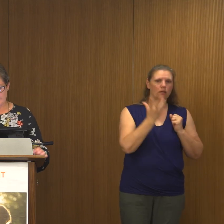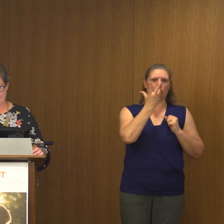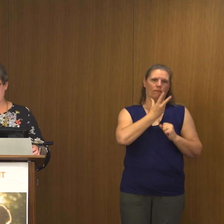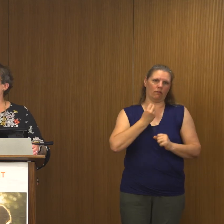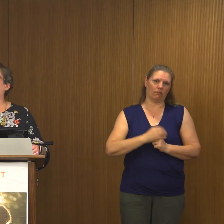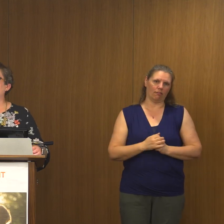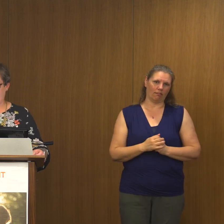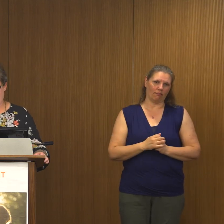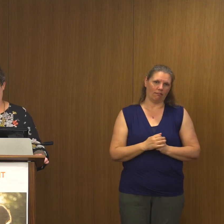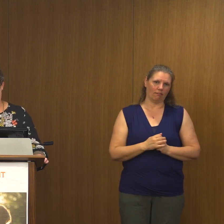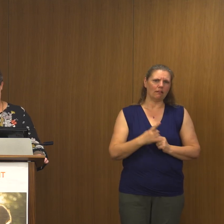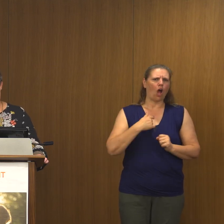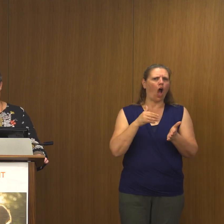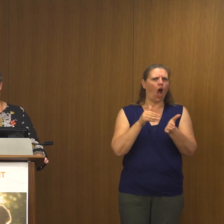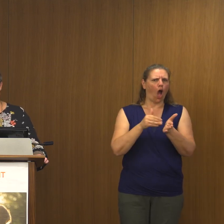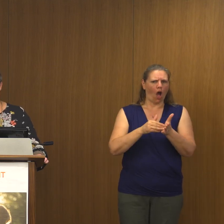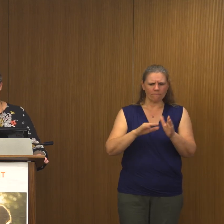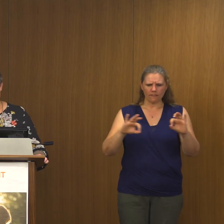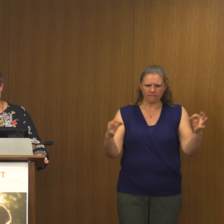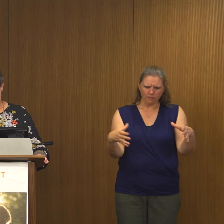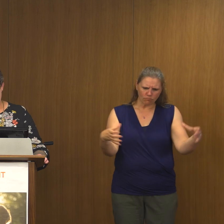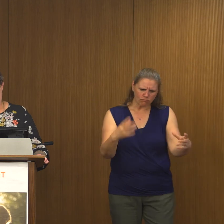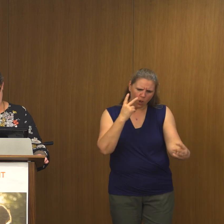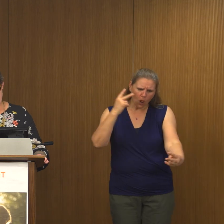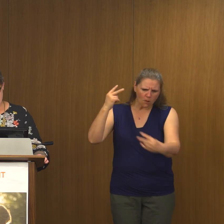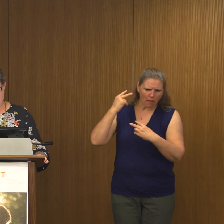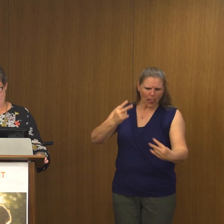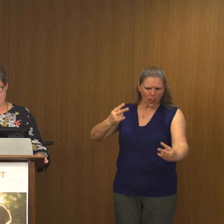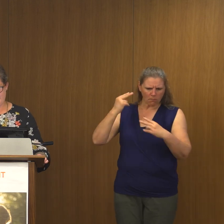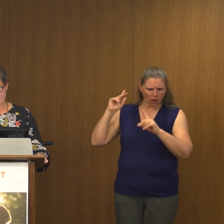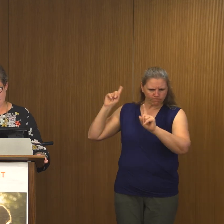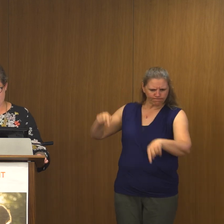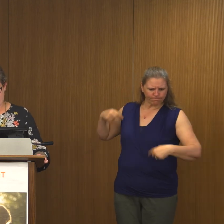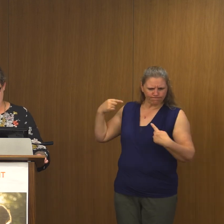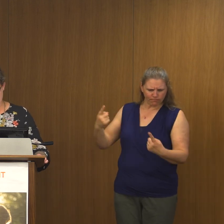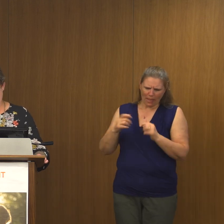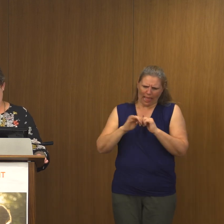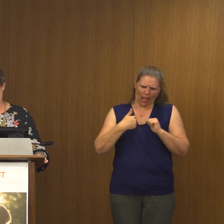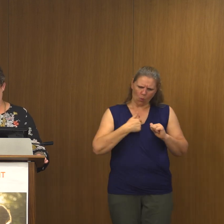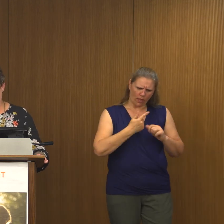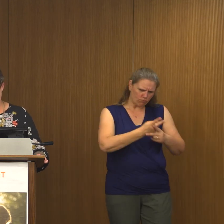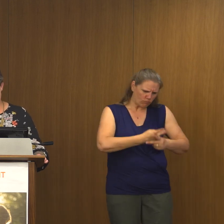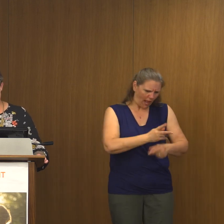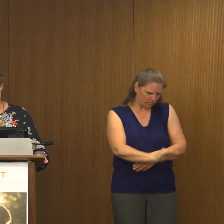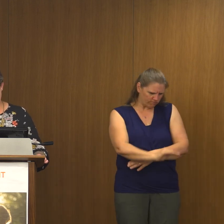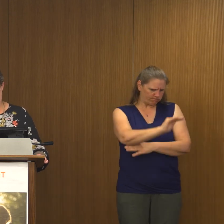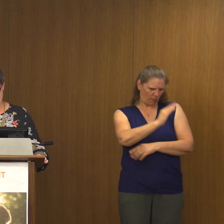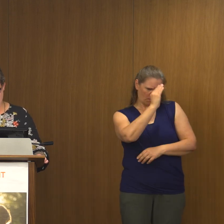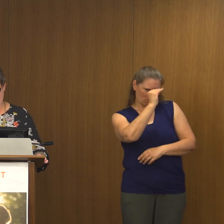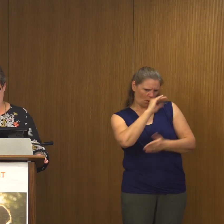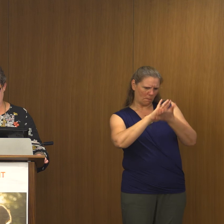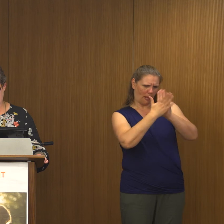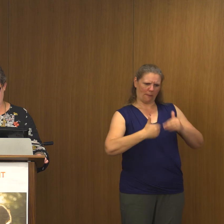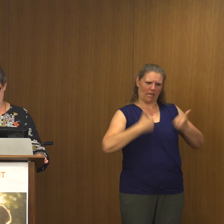do a lot of looking back on my life with my family lately. What brought us to this point, raising a young man who's developing his own identity,